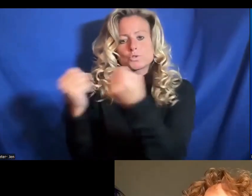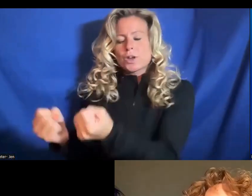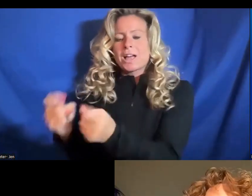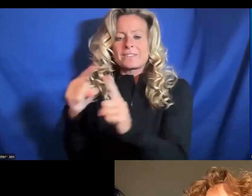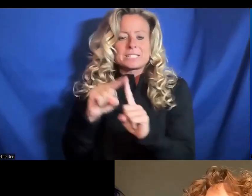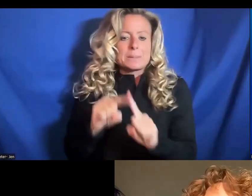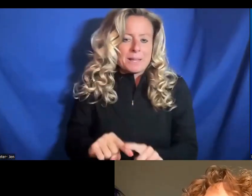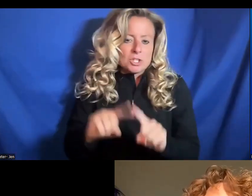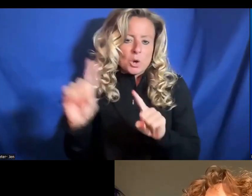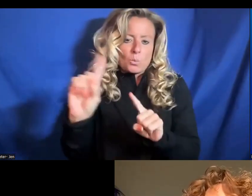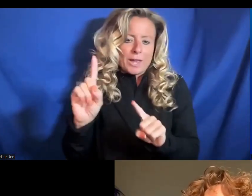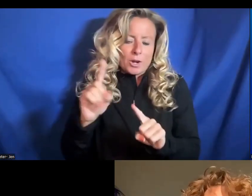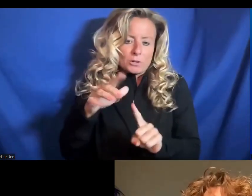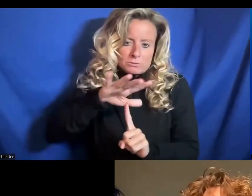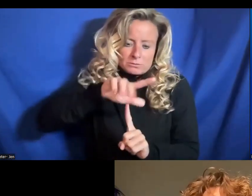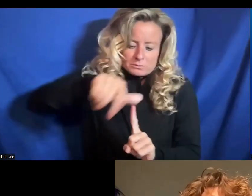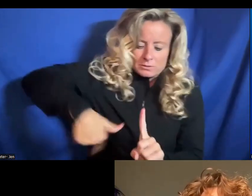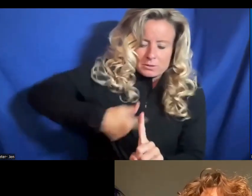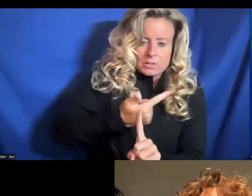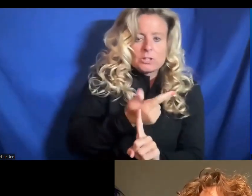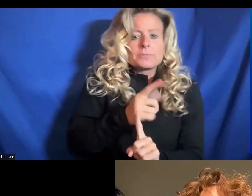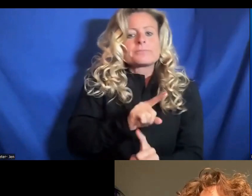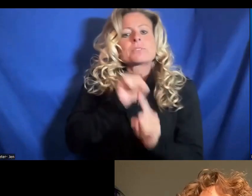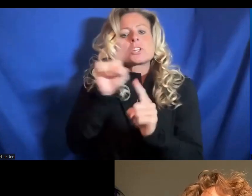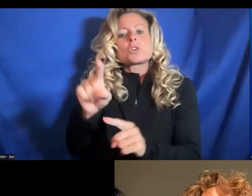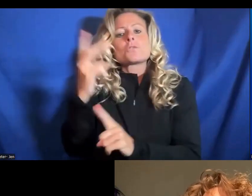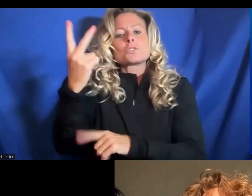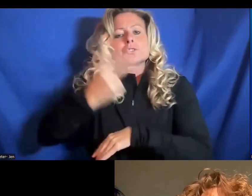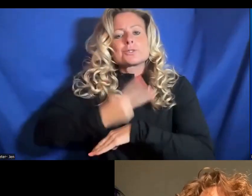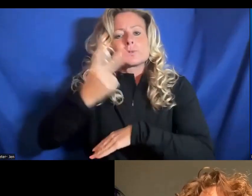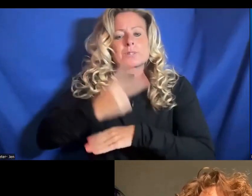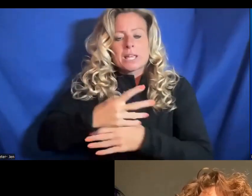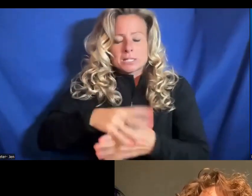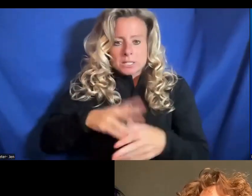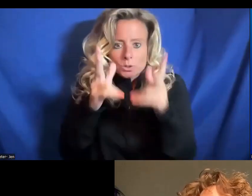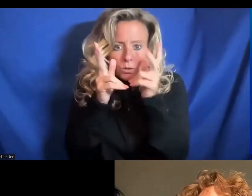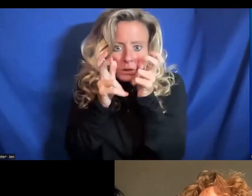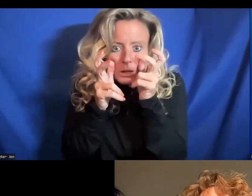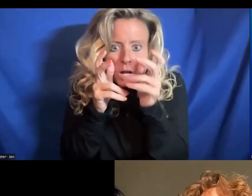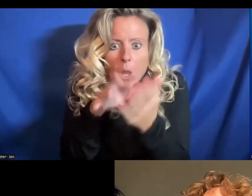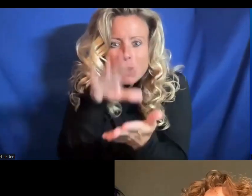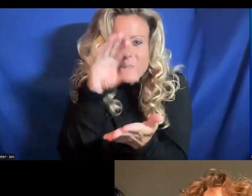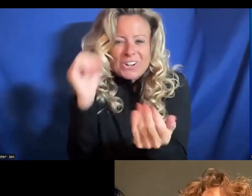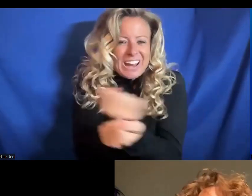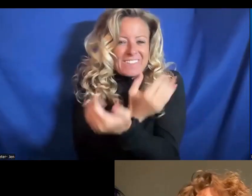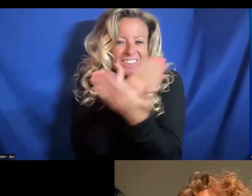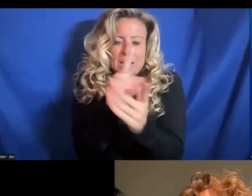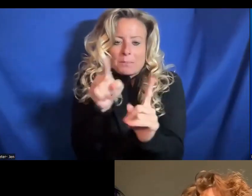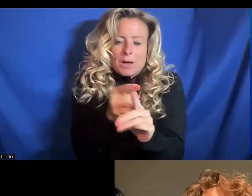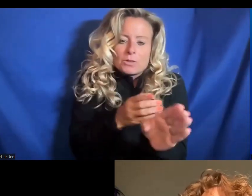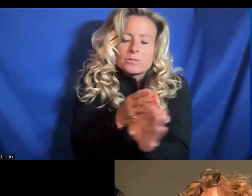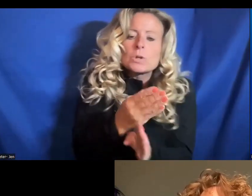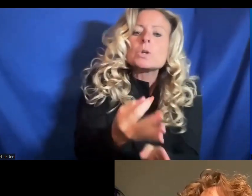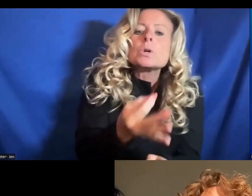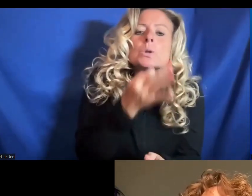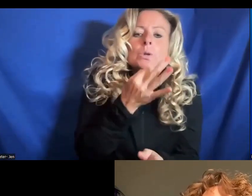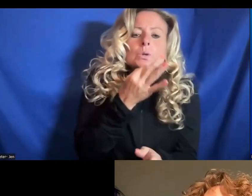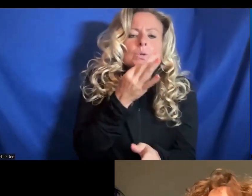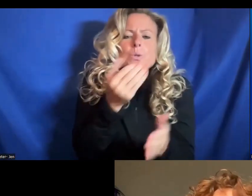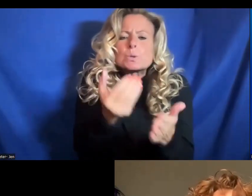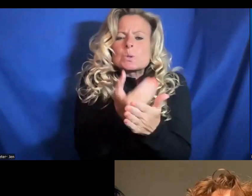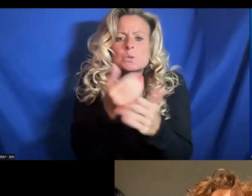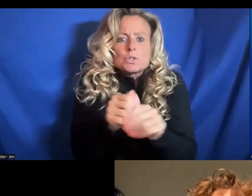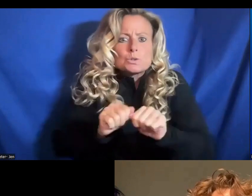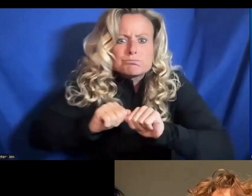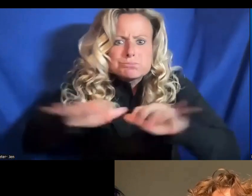us. And you go for 2 days and you learn everything about your field, all the new upcoming tools and tips and tricks and